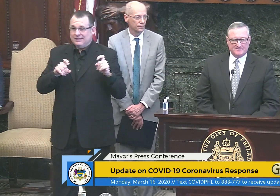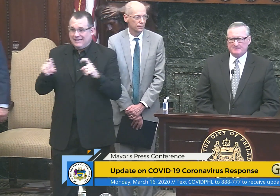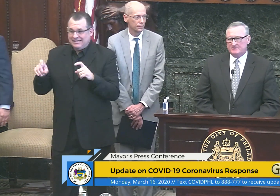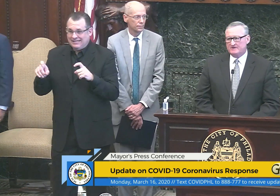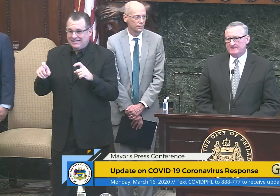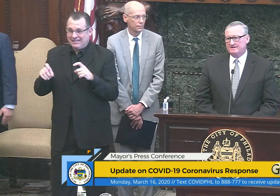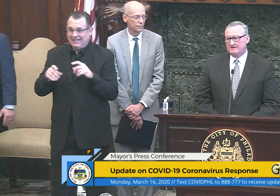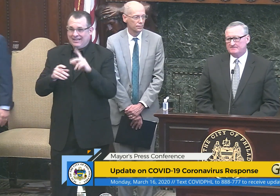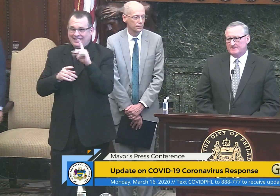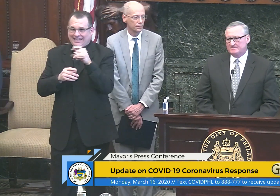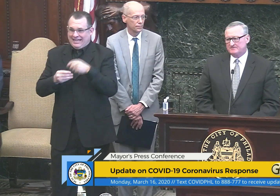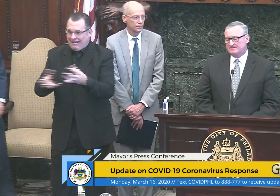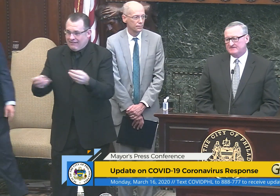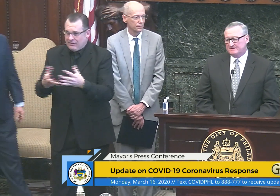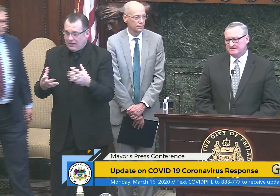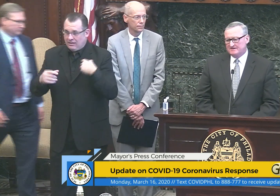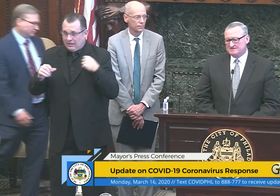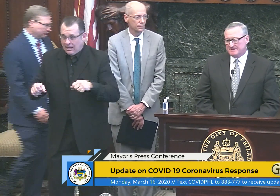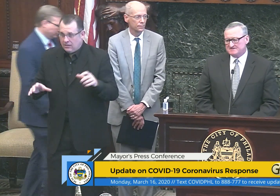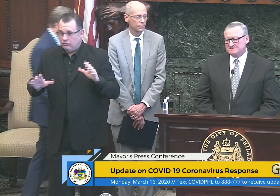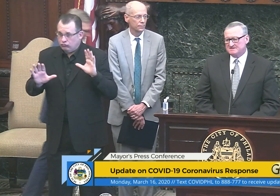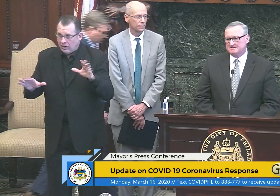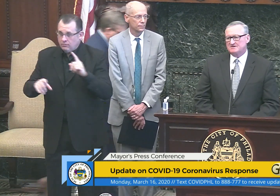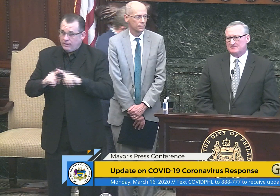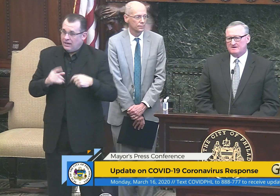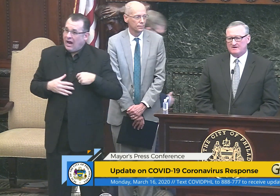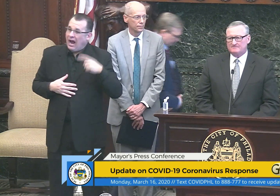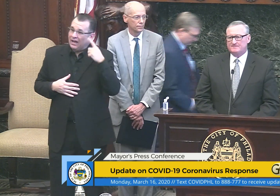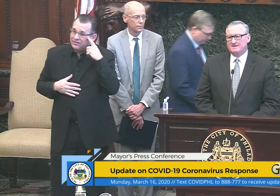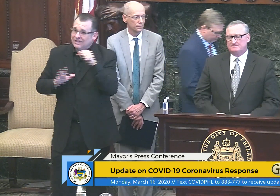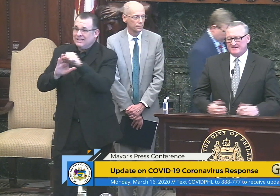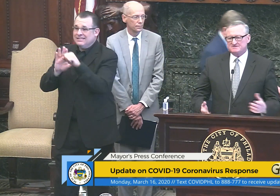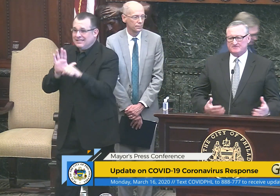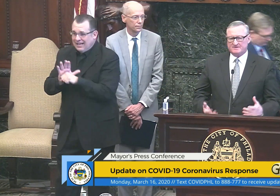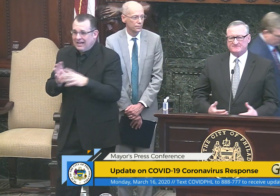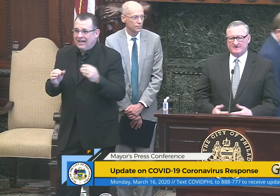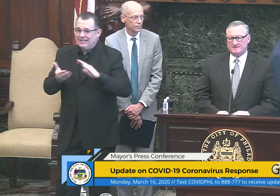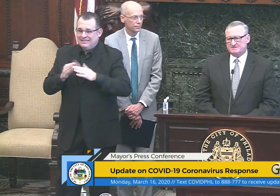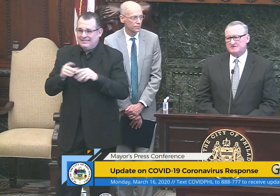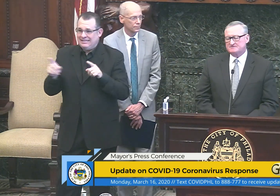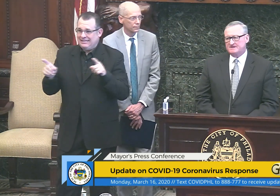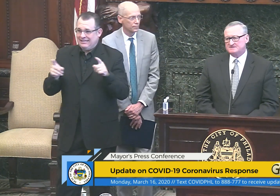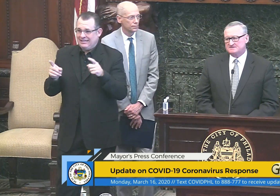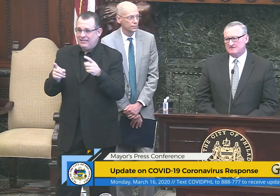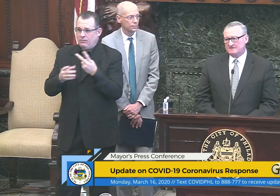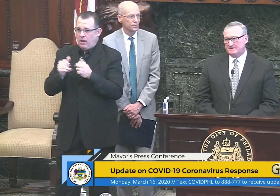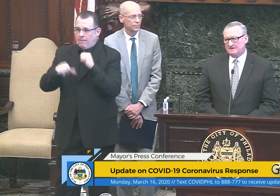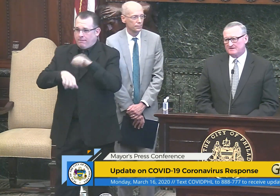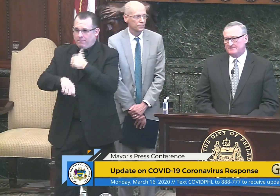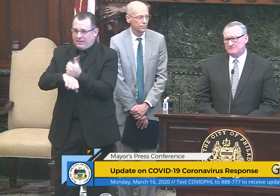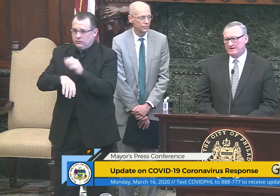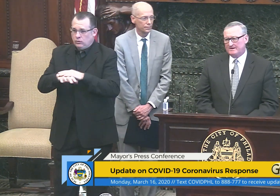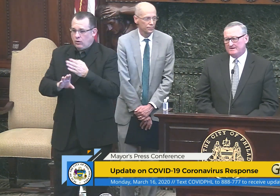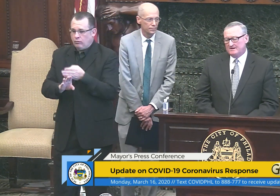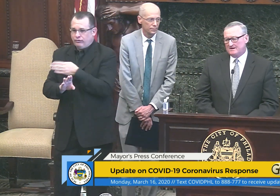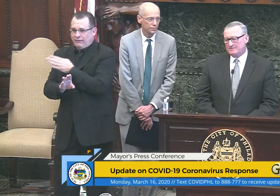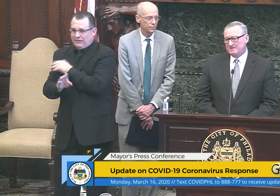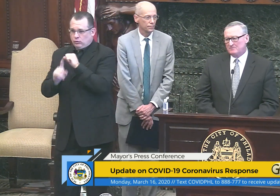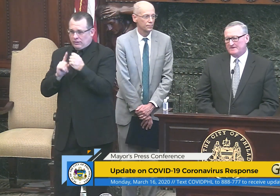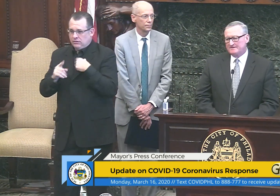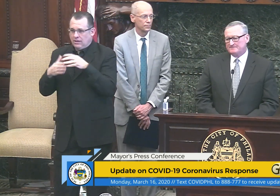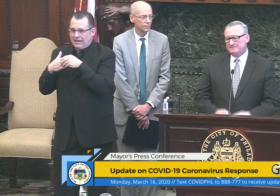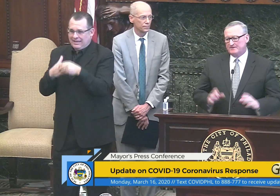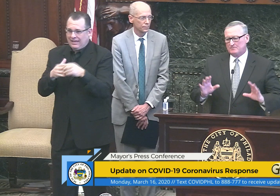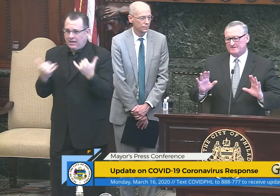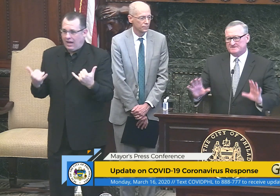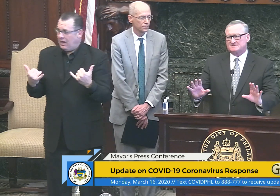that, that'd be great. But I do think that states and cities are based on their various circumstances, are leading the way. We don't